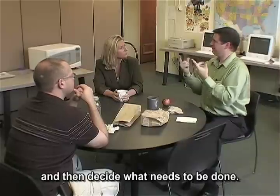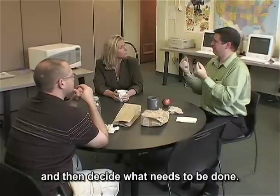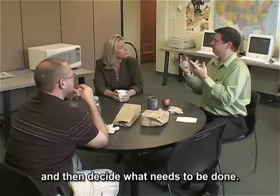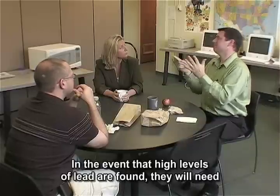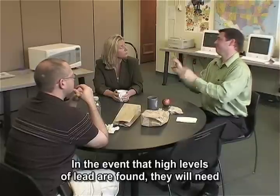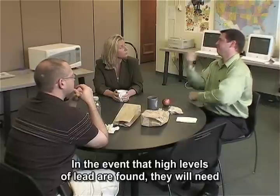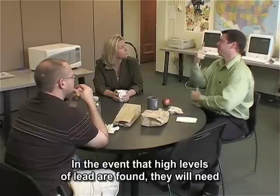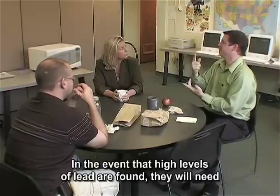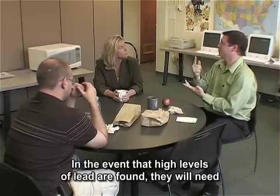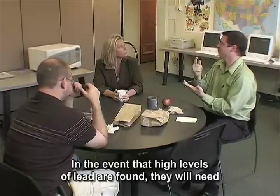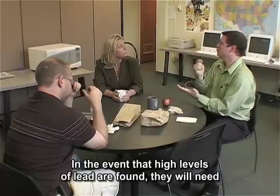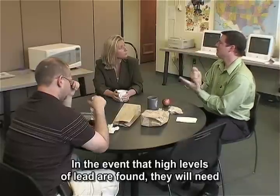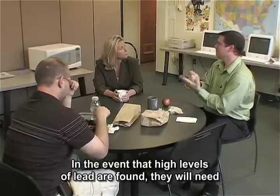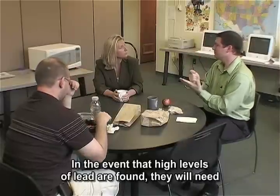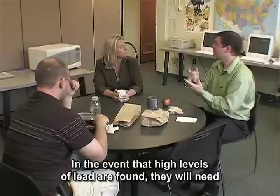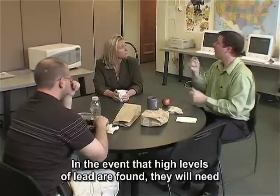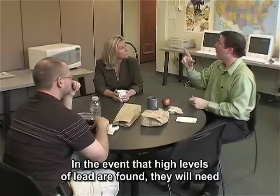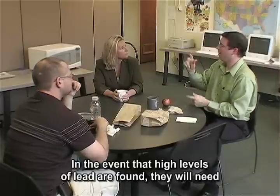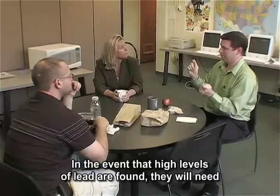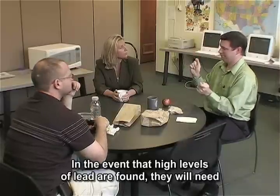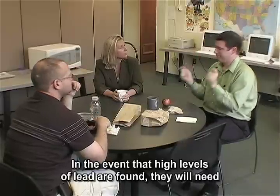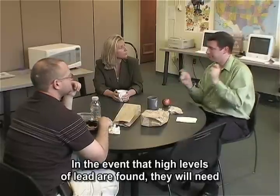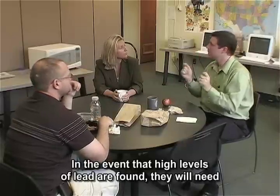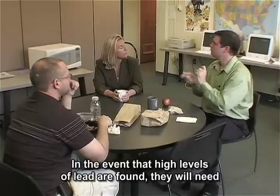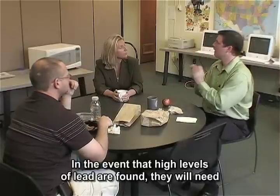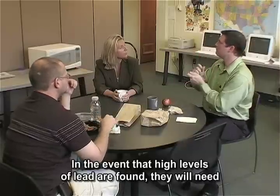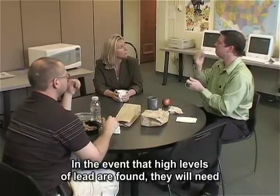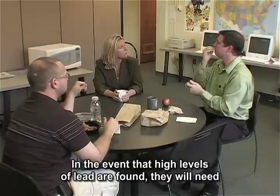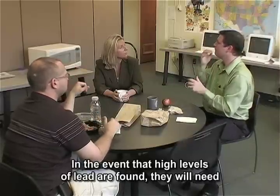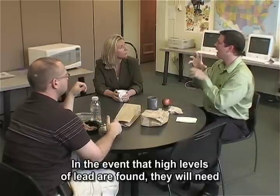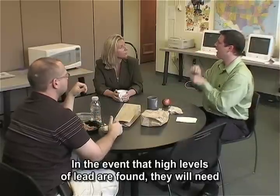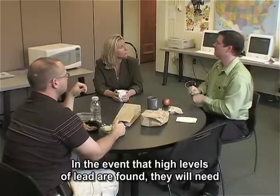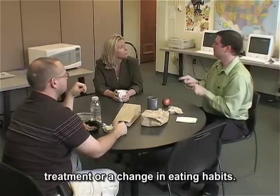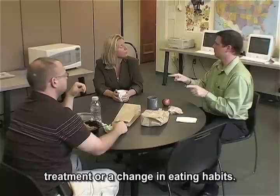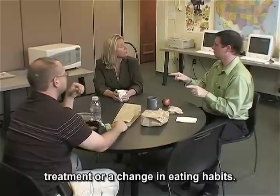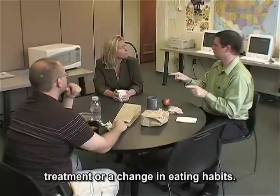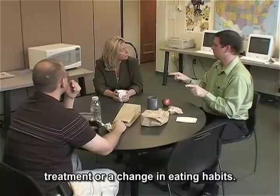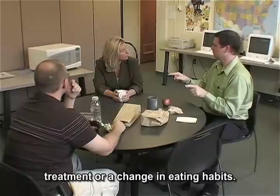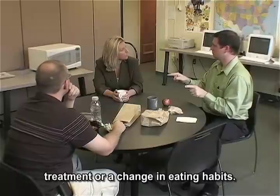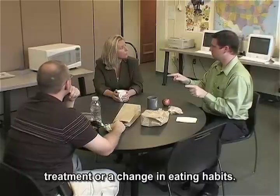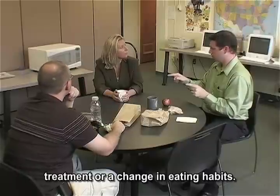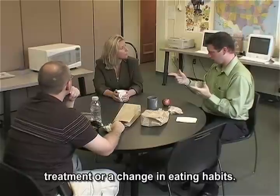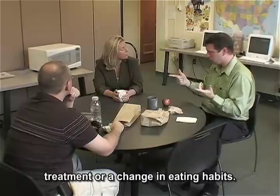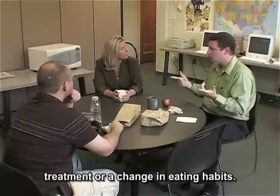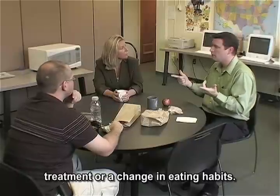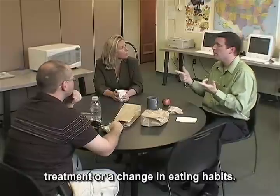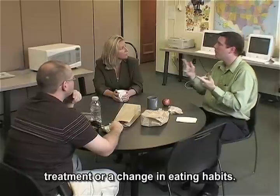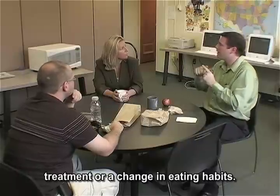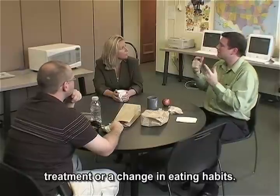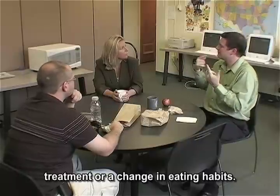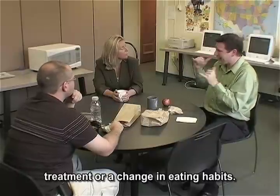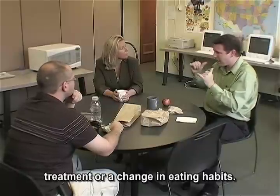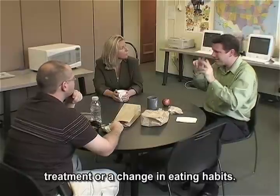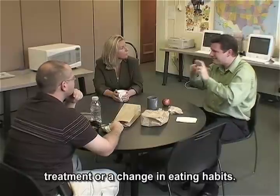In the event that high levels of lead are found, they will need treatment or a change in eating habits. But still,